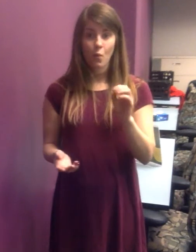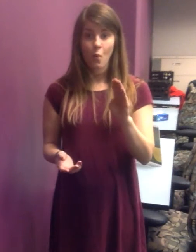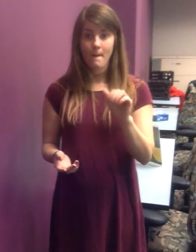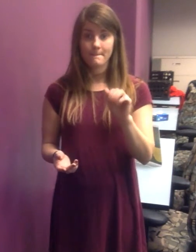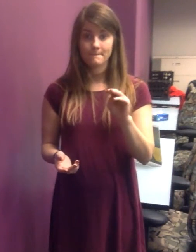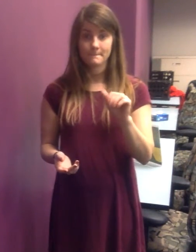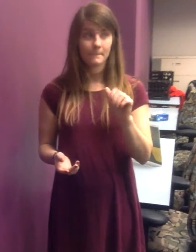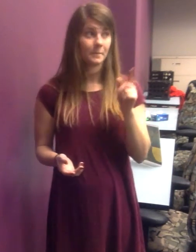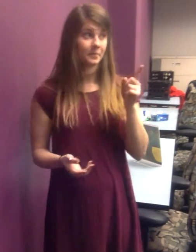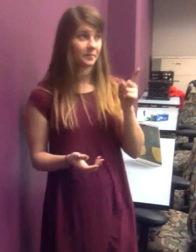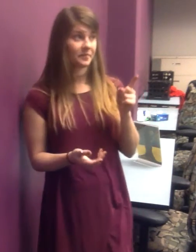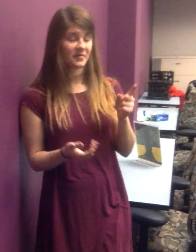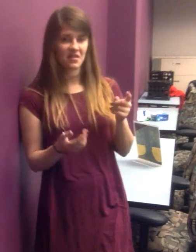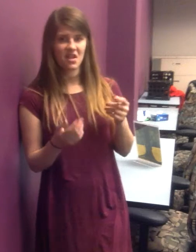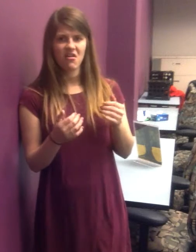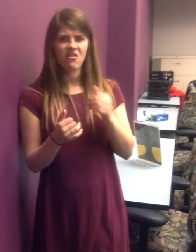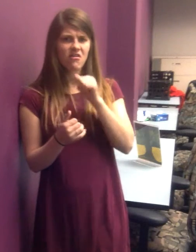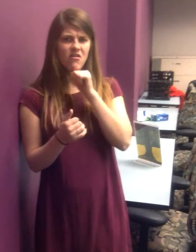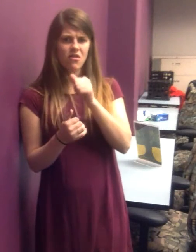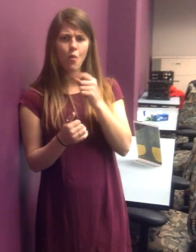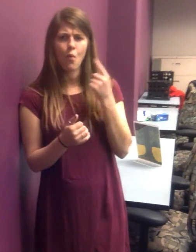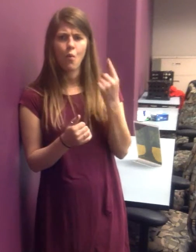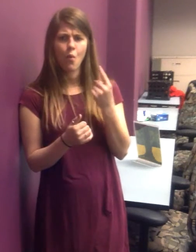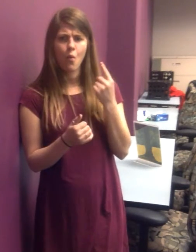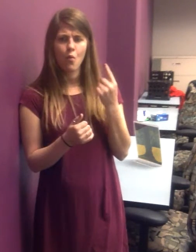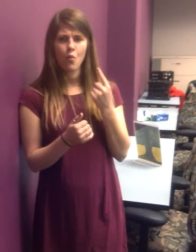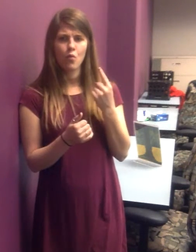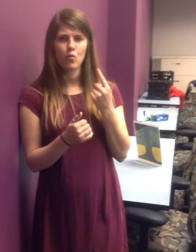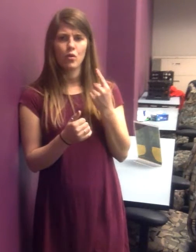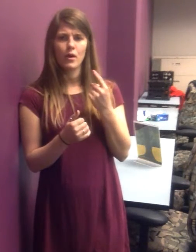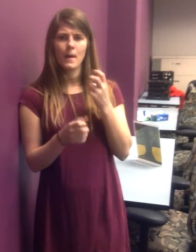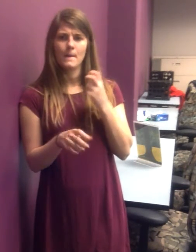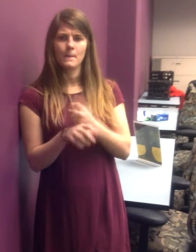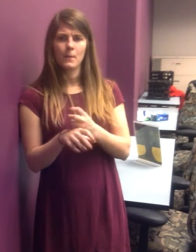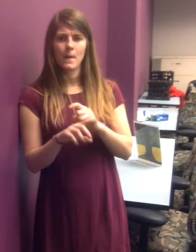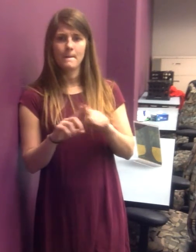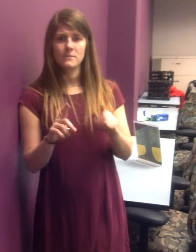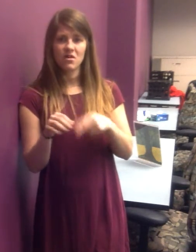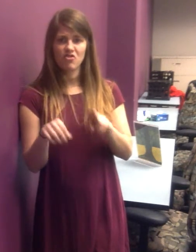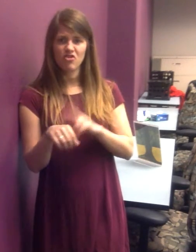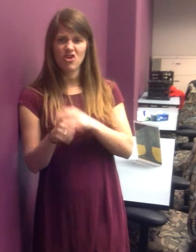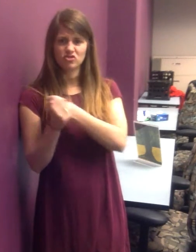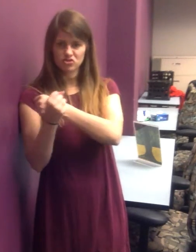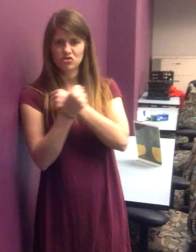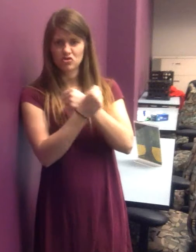national call to action from just 4 years ago has vanished. Global warming demand our urgent attention. Well, I